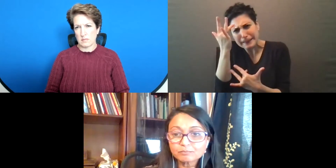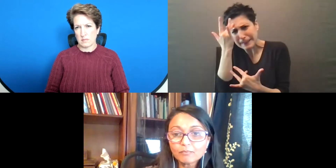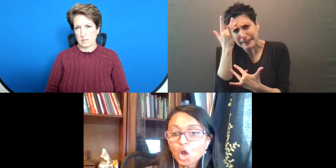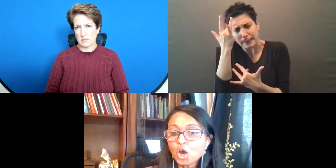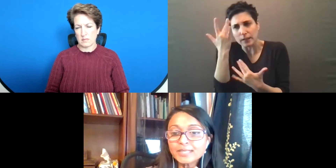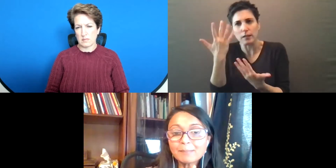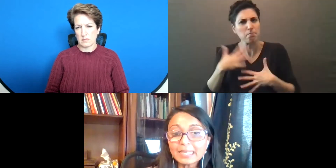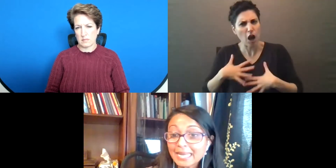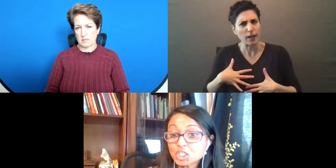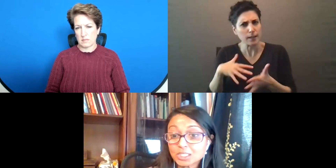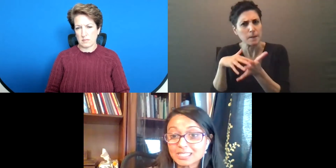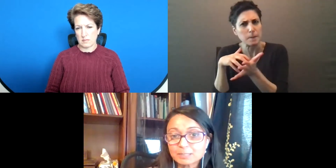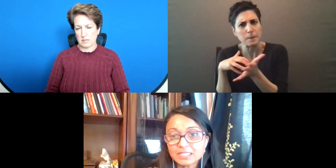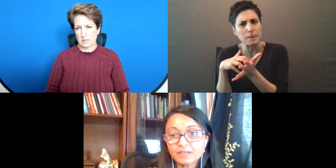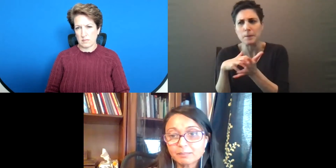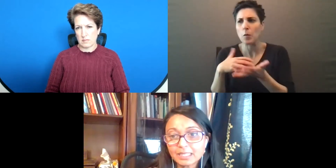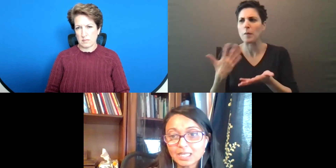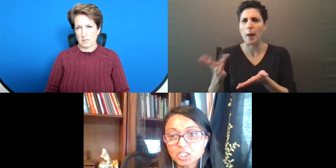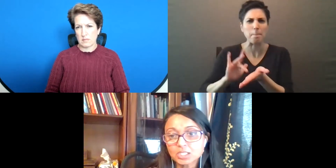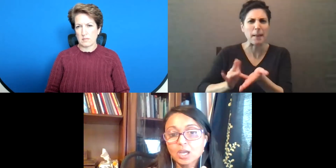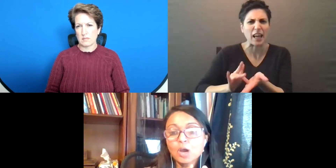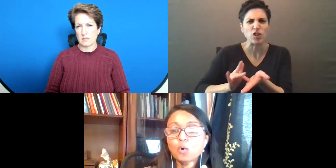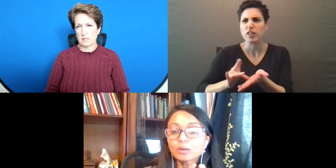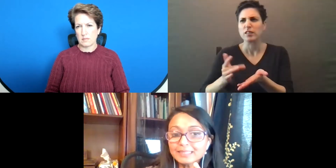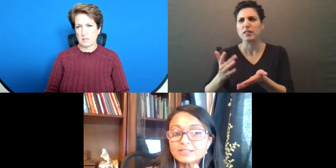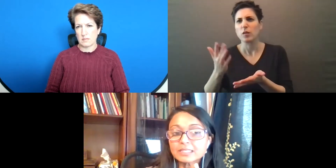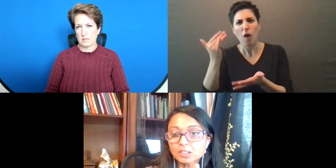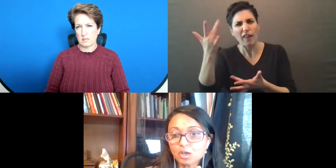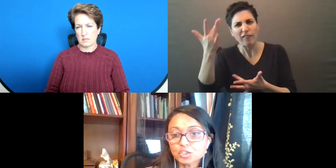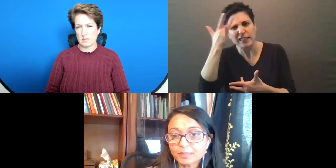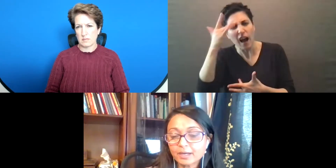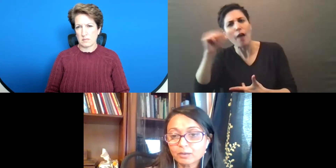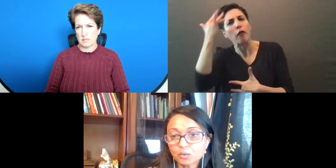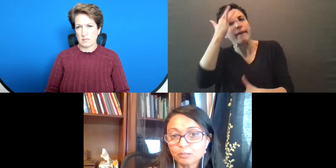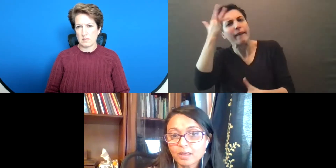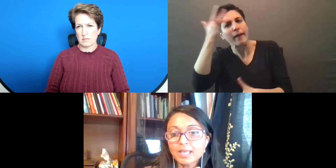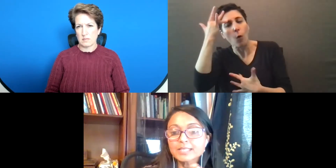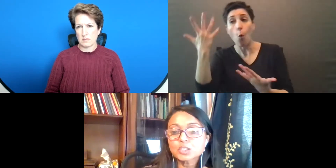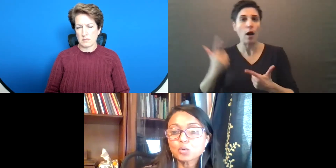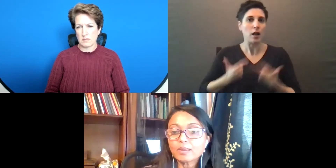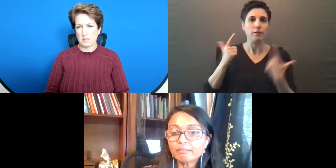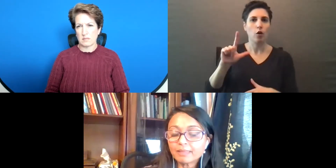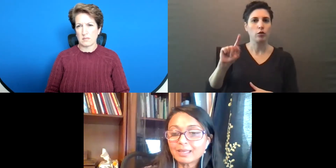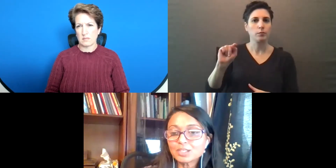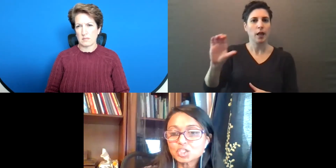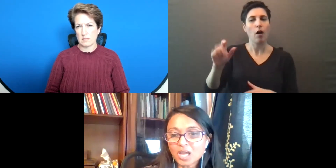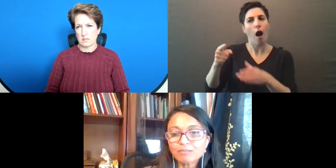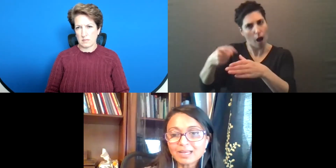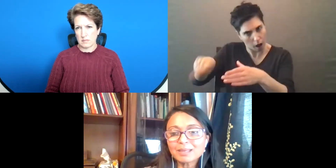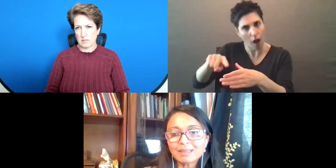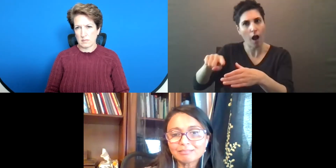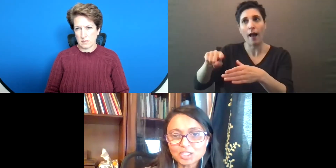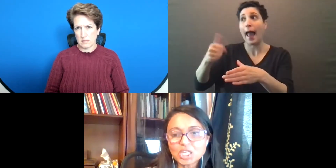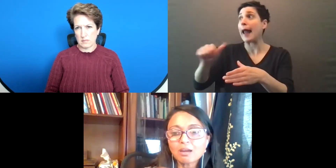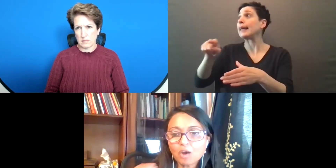is on a medication, a specific medication, or lives in a long-term care home. So